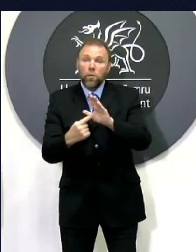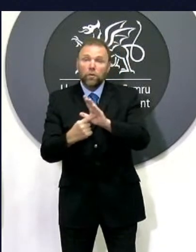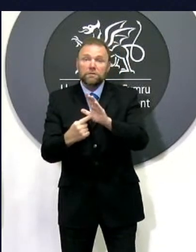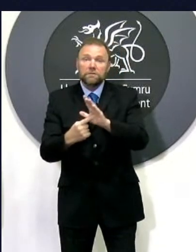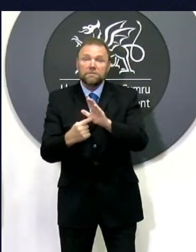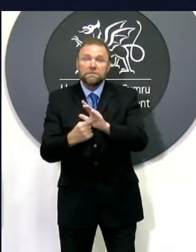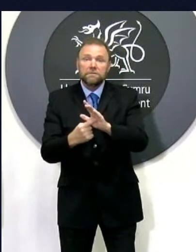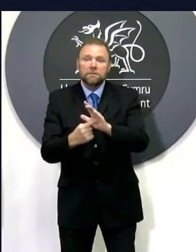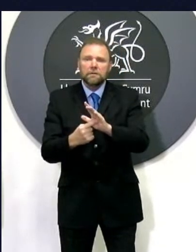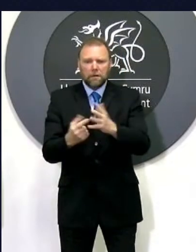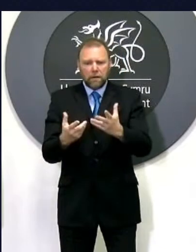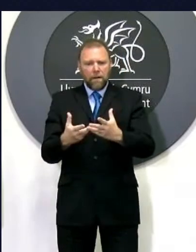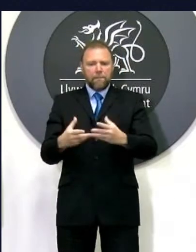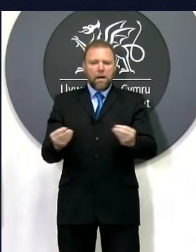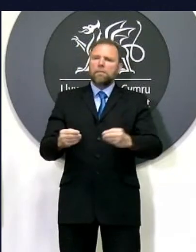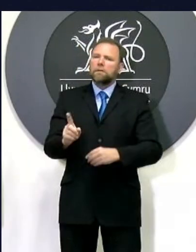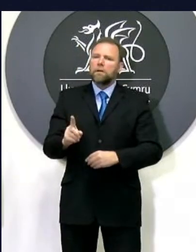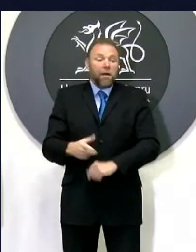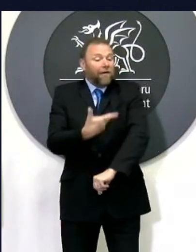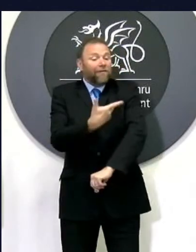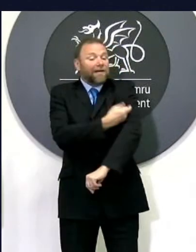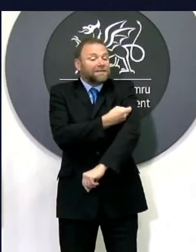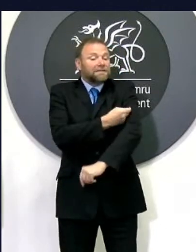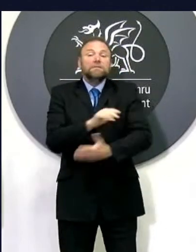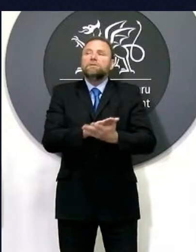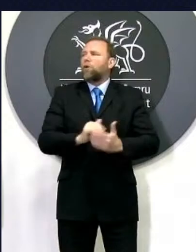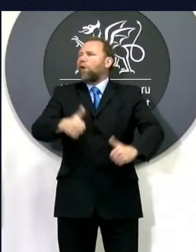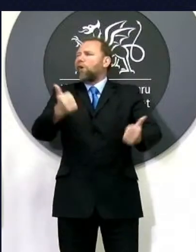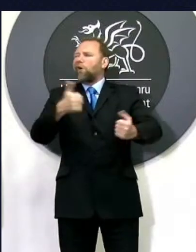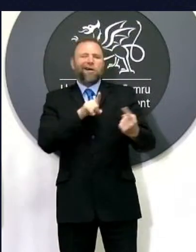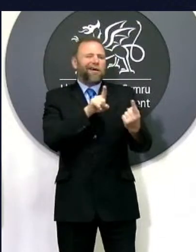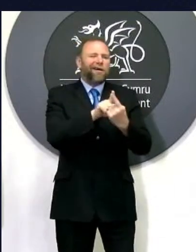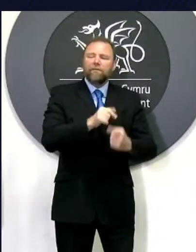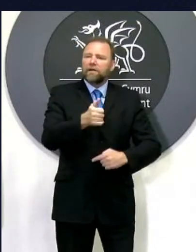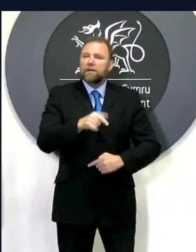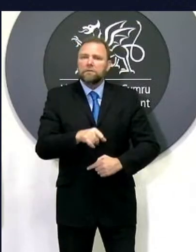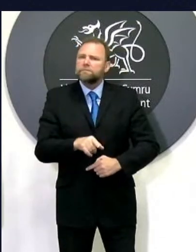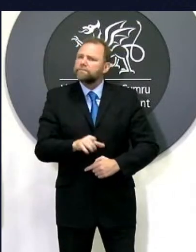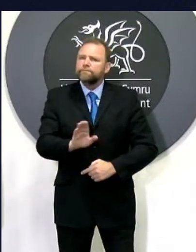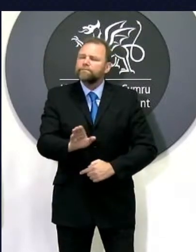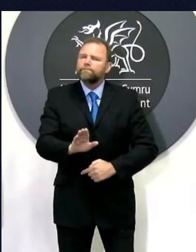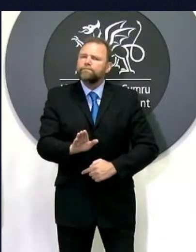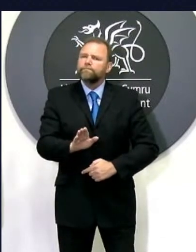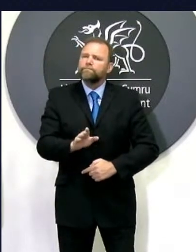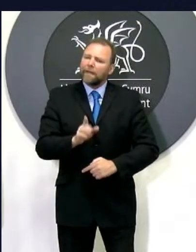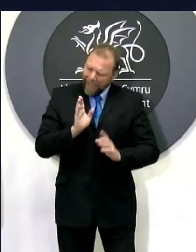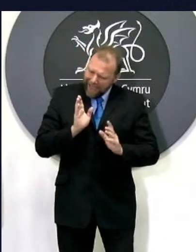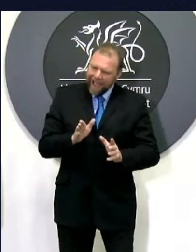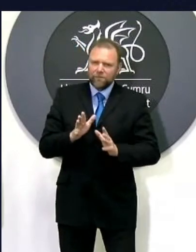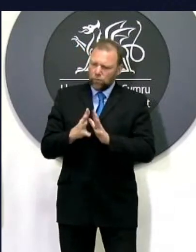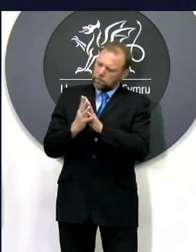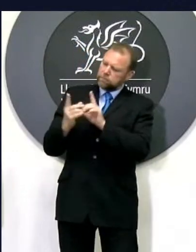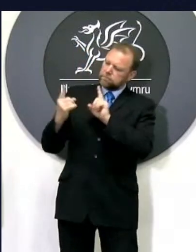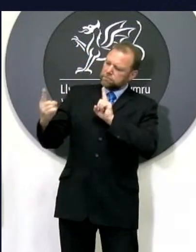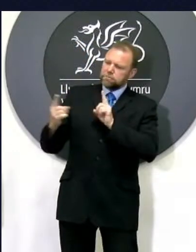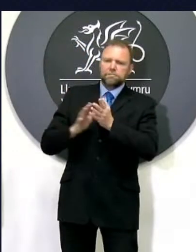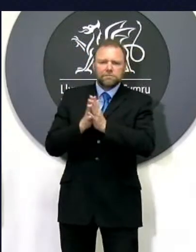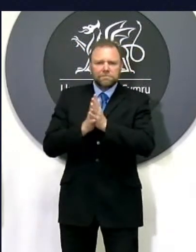haven't gone away whether we're vaccinated or whether we're not vaccinated. We need to abide by those personal